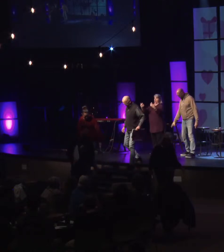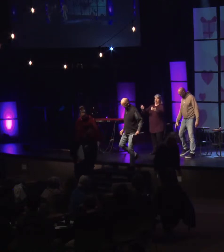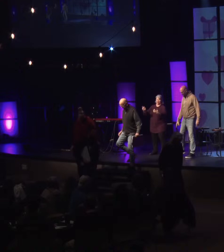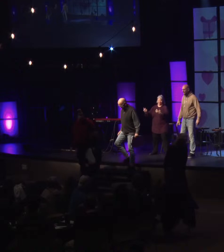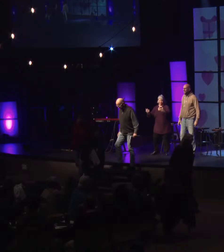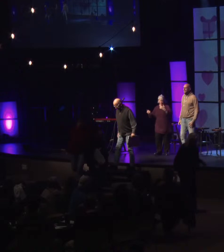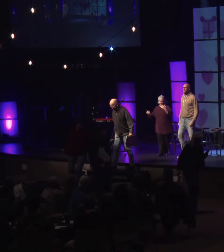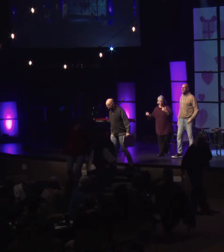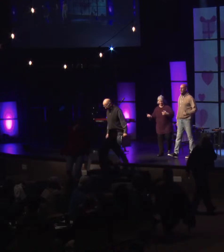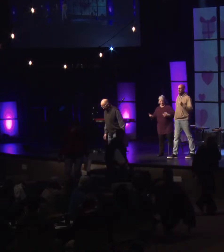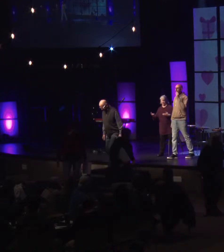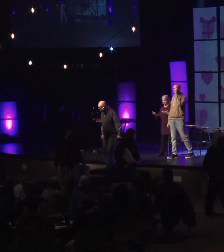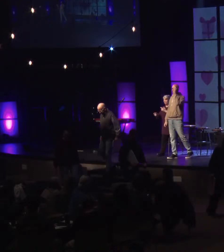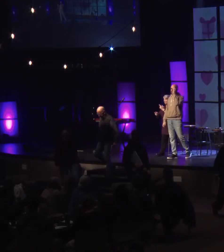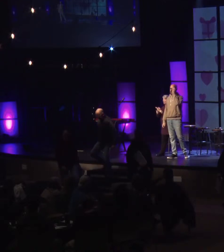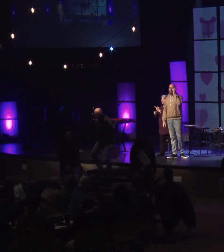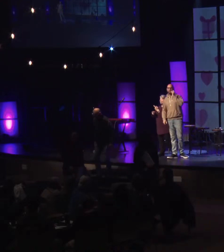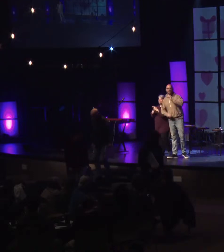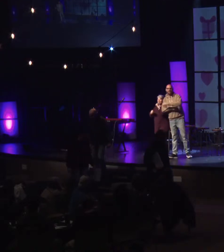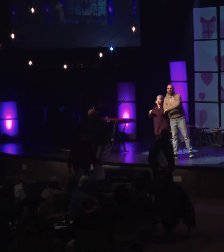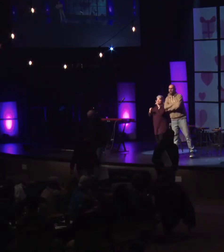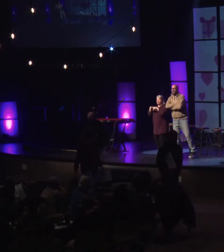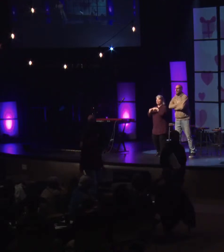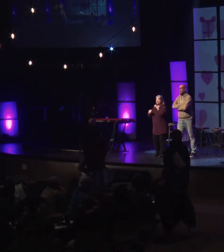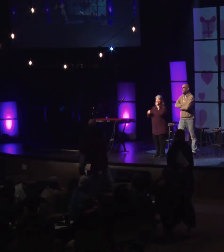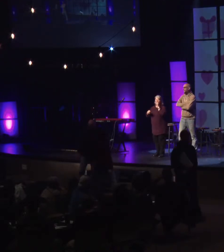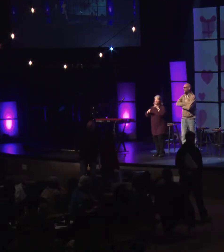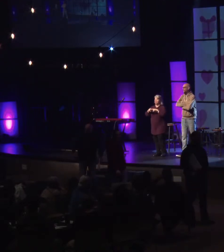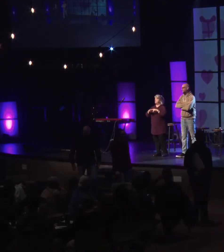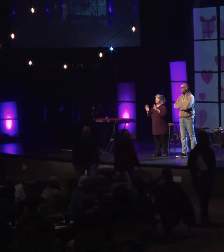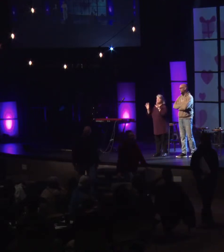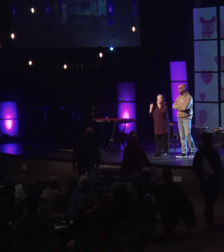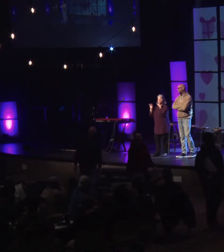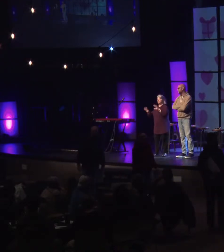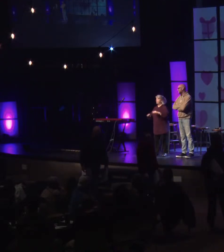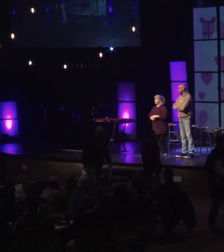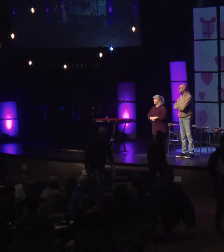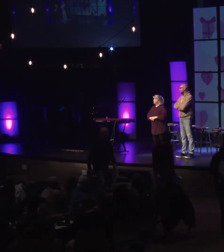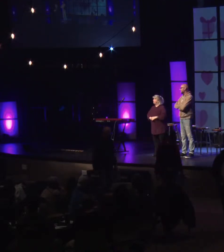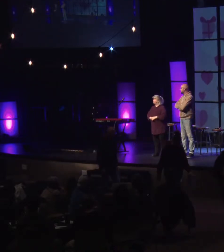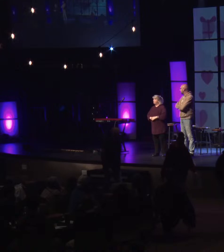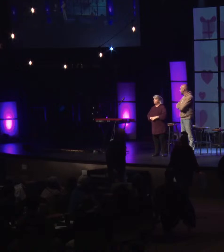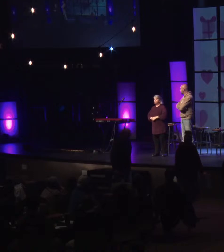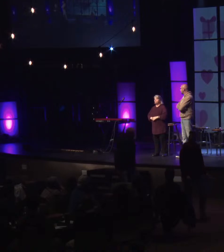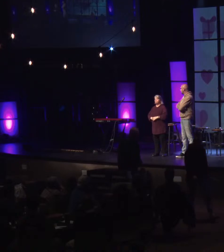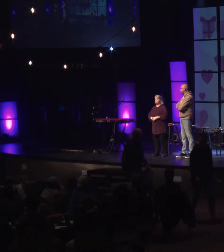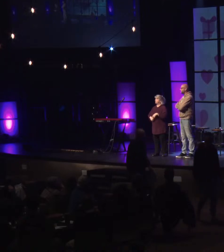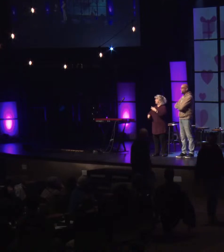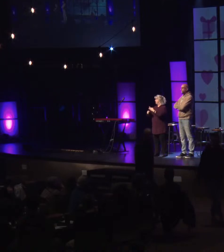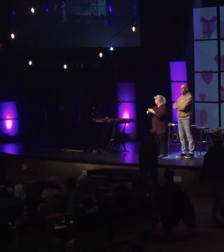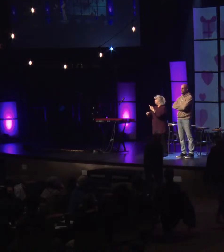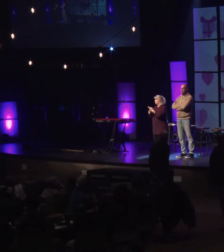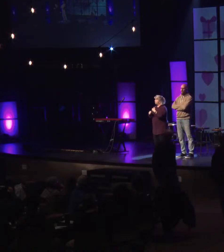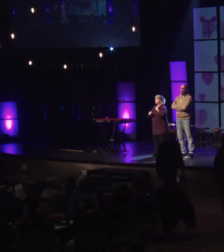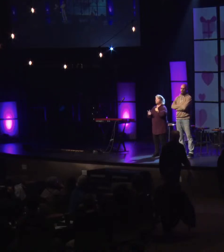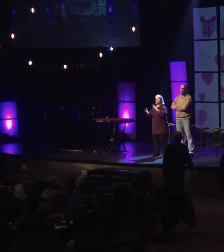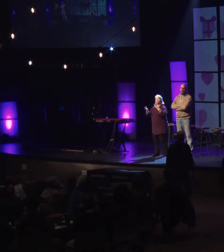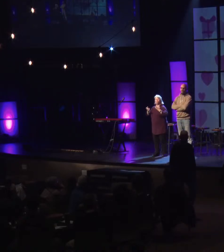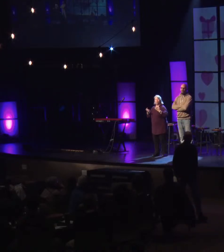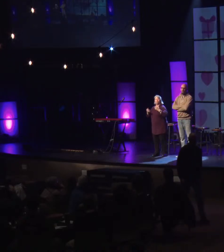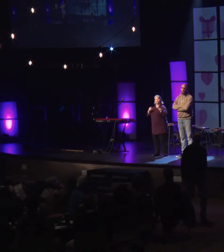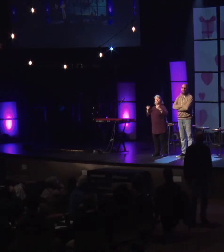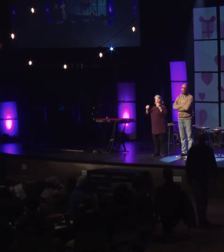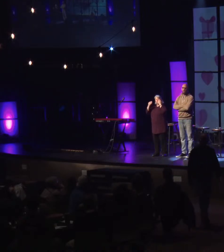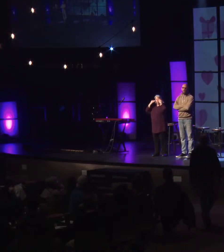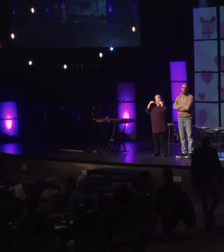over here? Right? Not fun at all, right? It's tough, right? We want to be known,